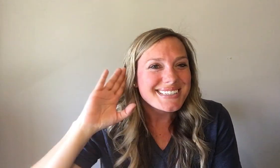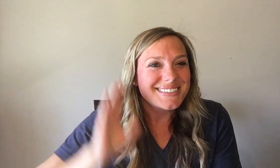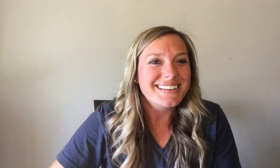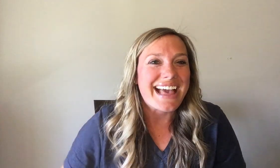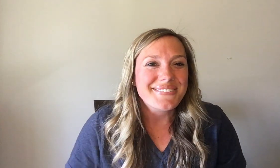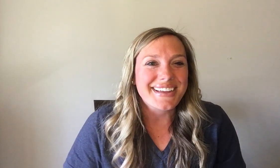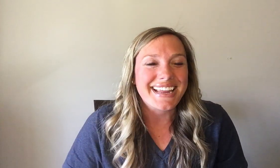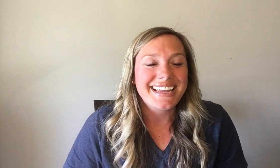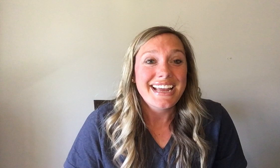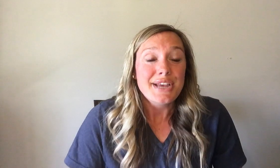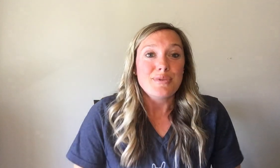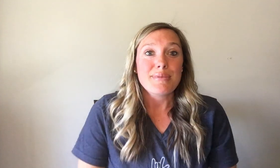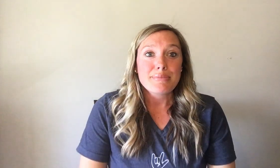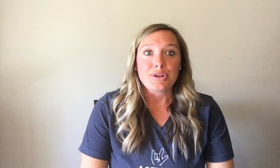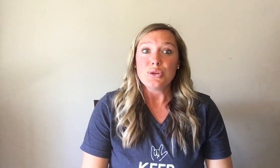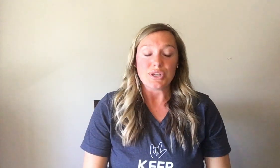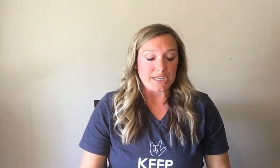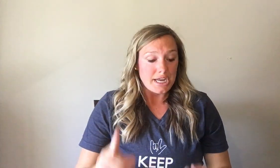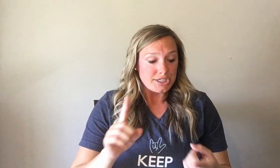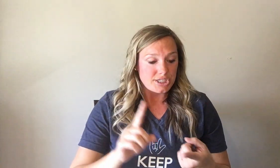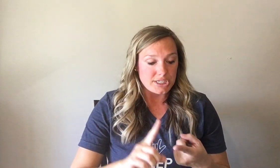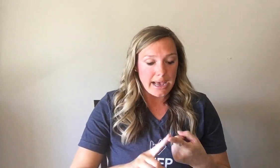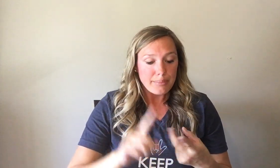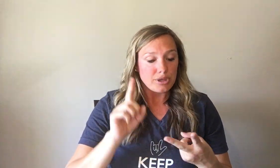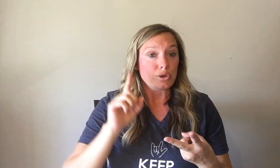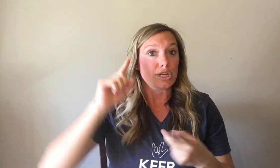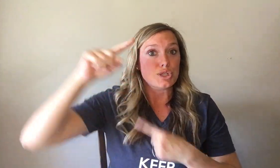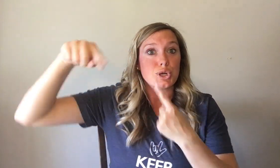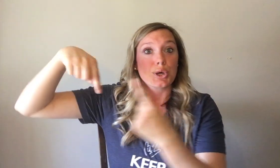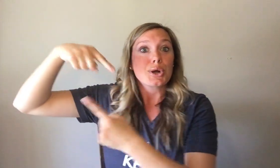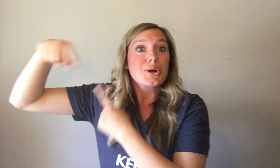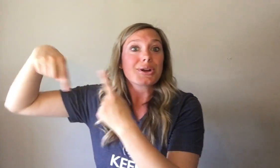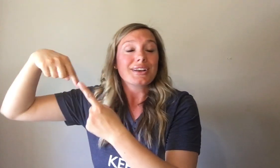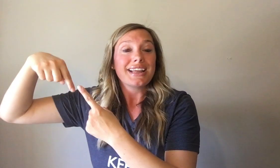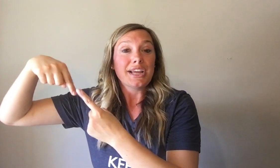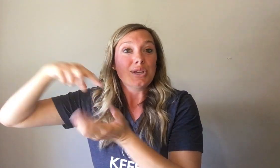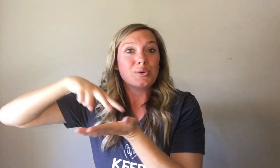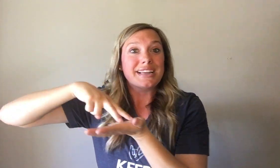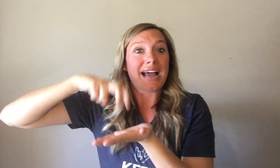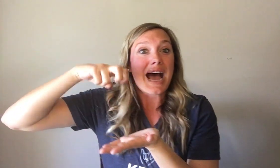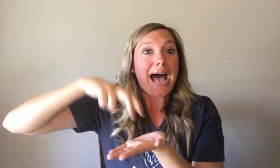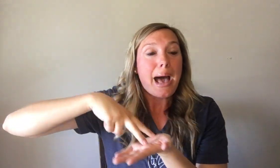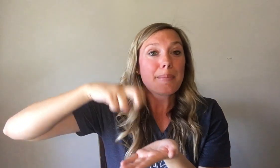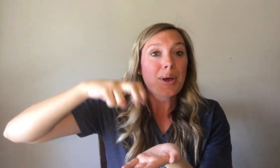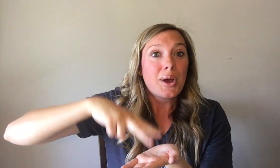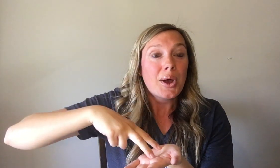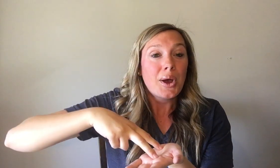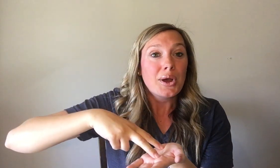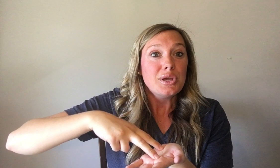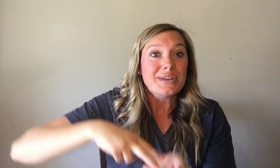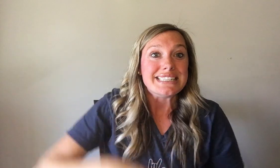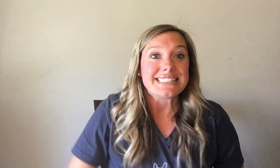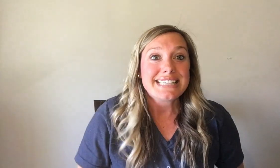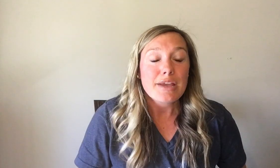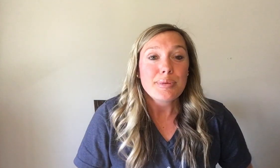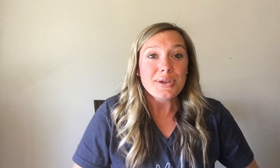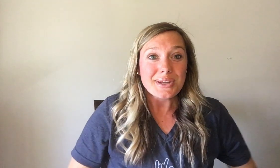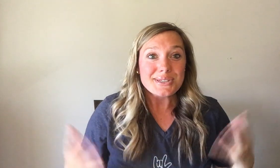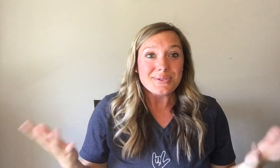you clapping. Remember, you could stomp, you can turn, you can hop, you can skip, you can do a